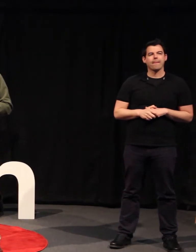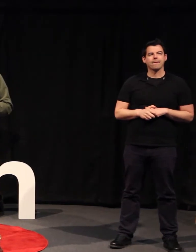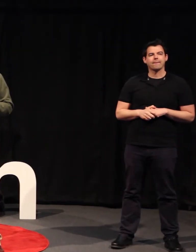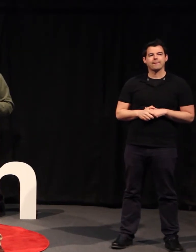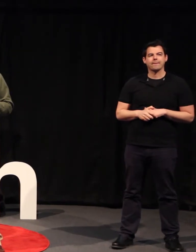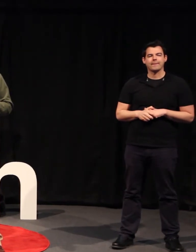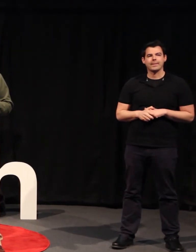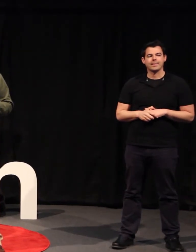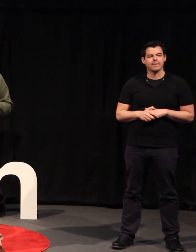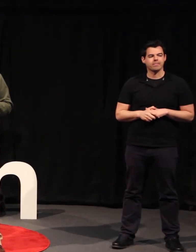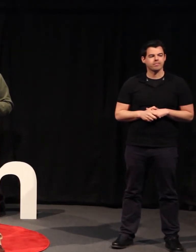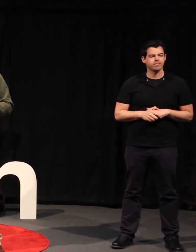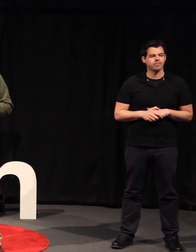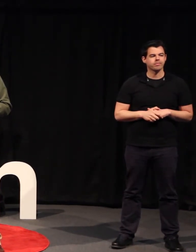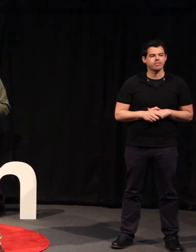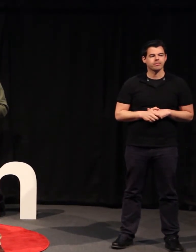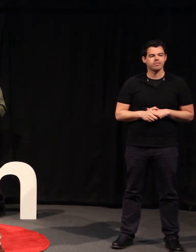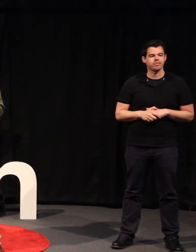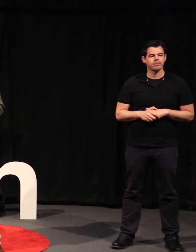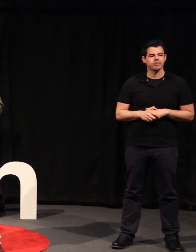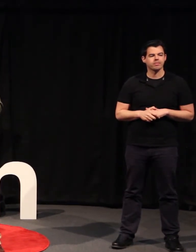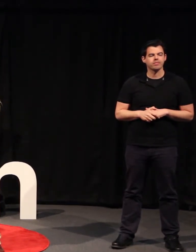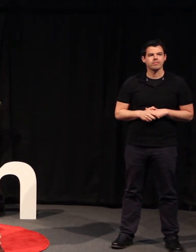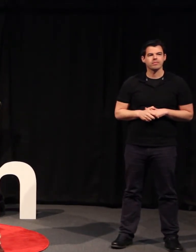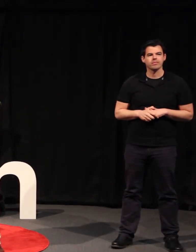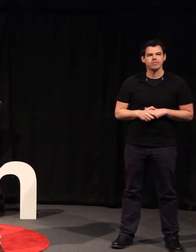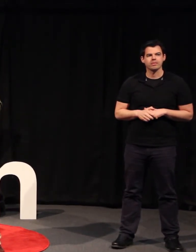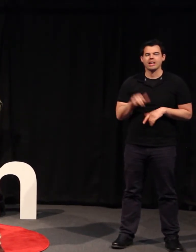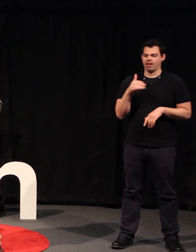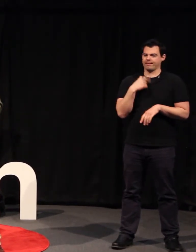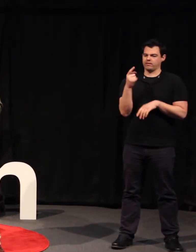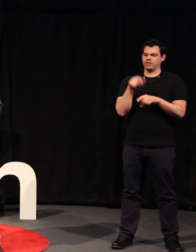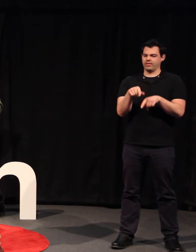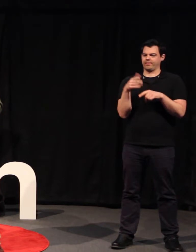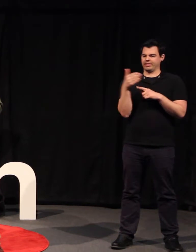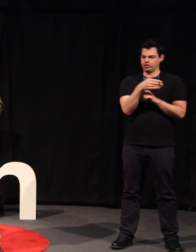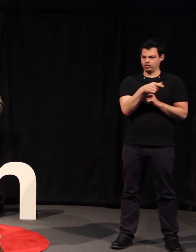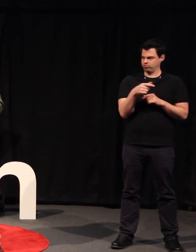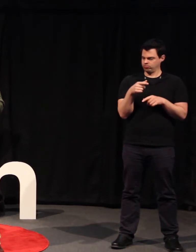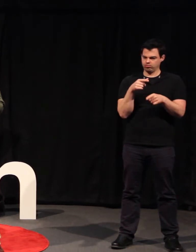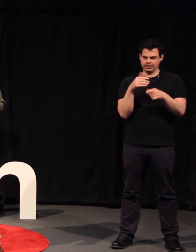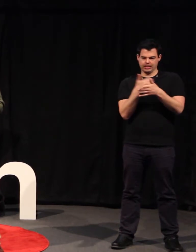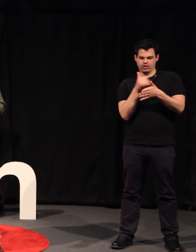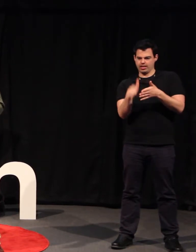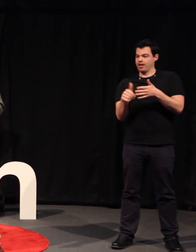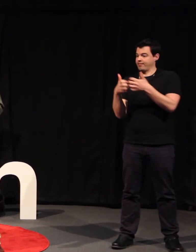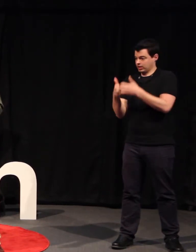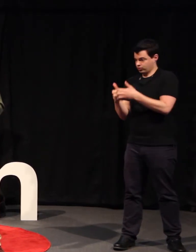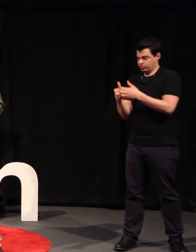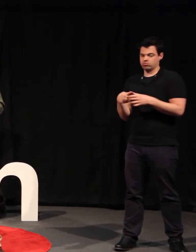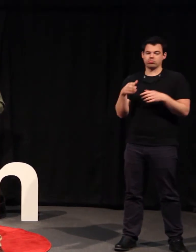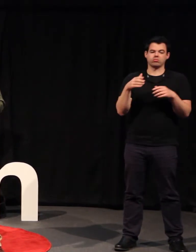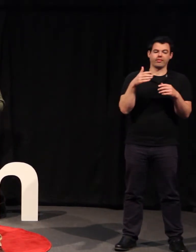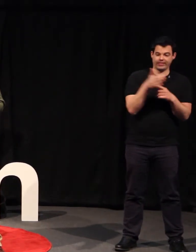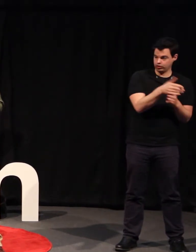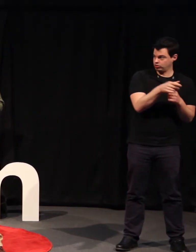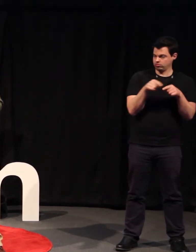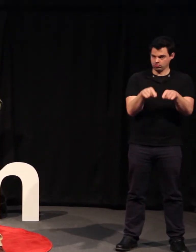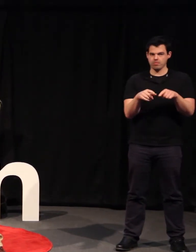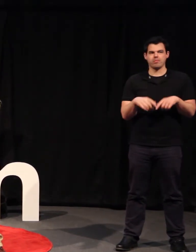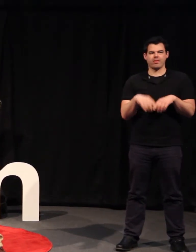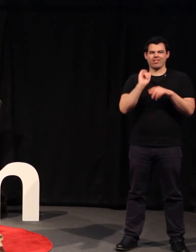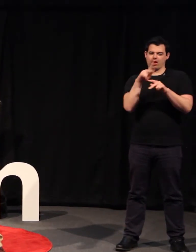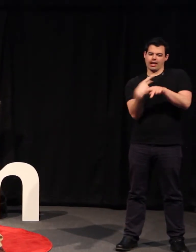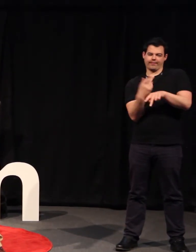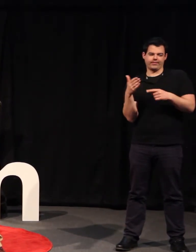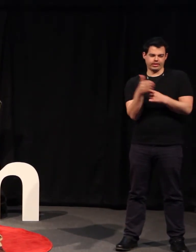runs along there, and that's where the sewage treatment outflow dumps into. So they knew they had this problem, and they decided to do